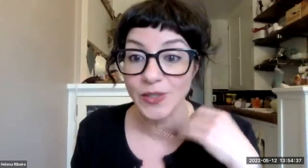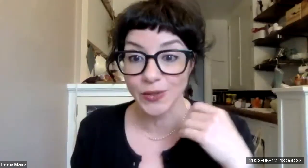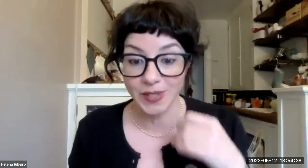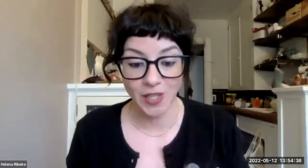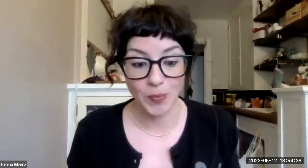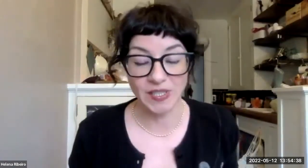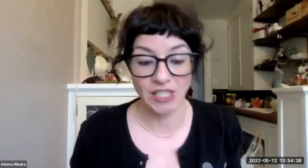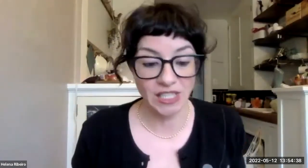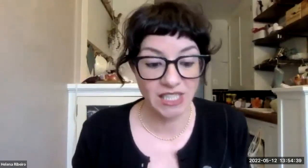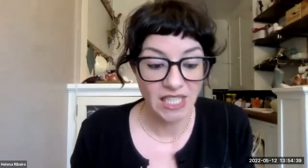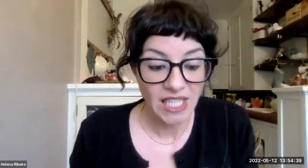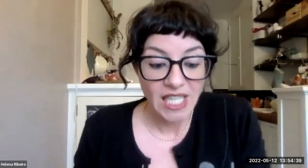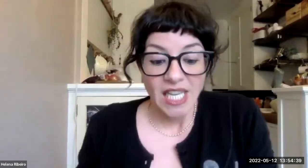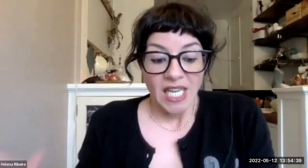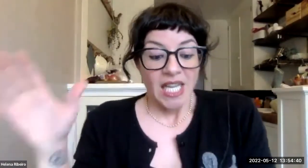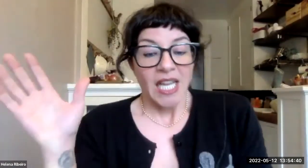voices into students' compositions.